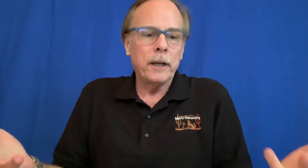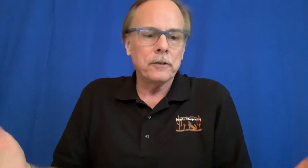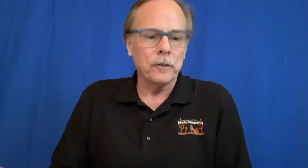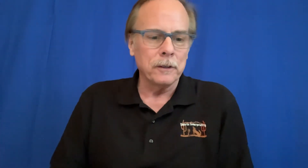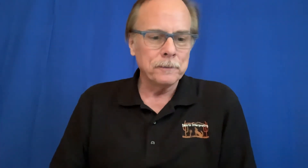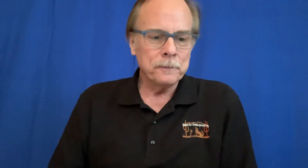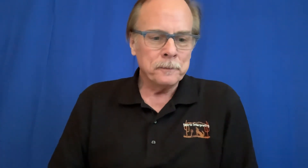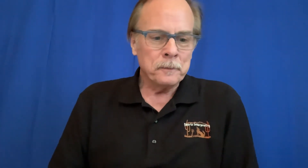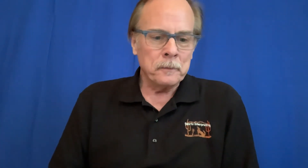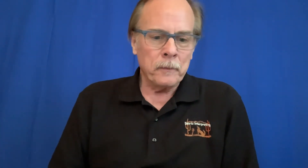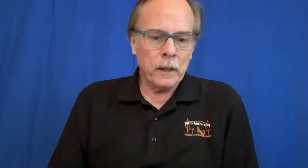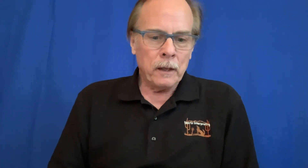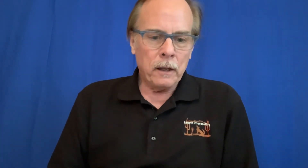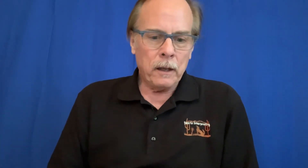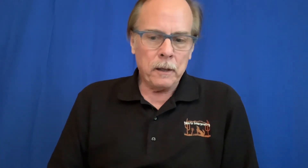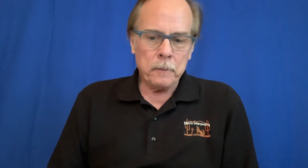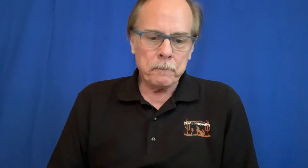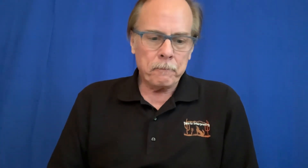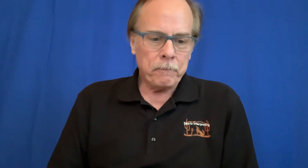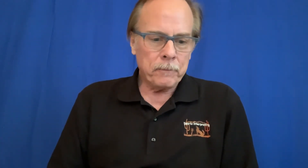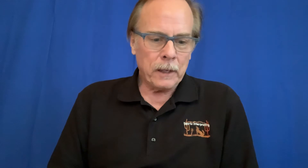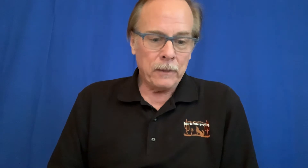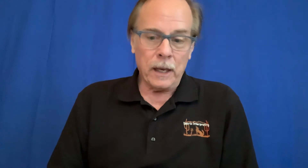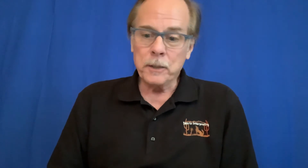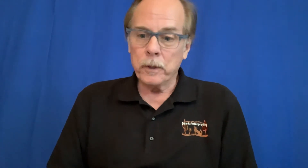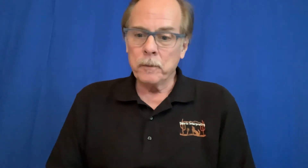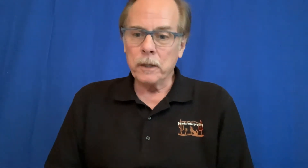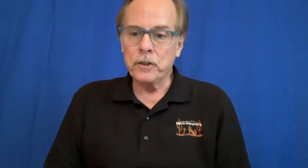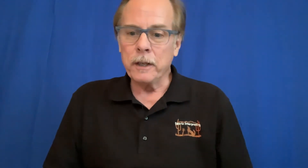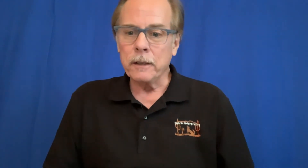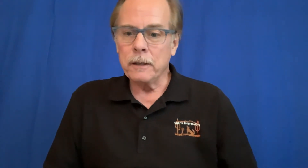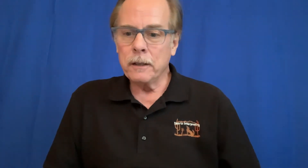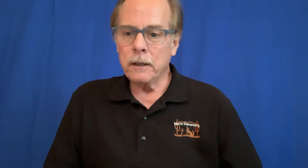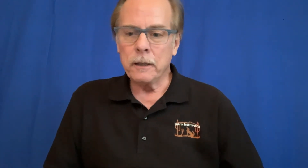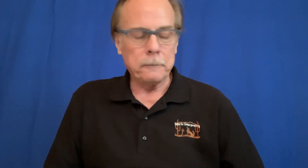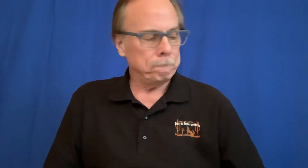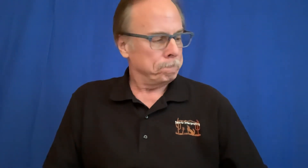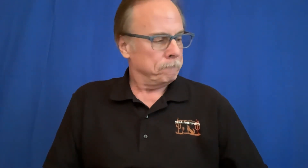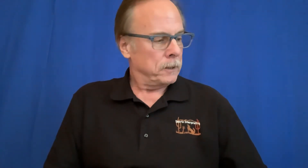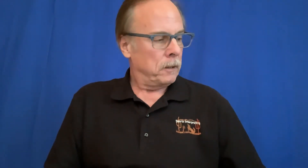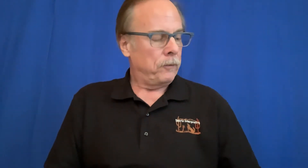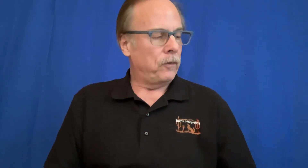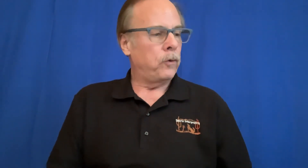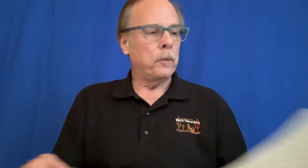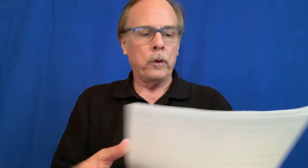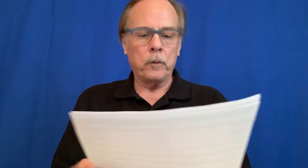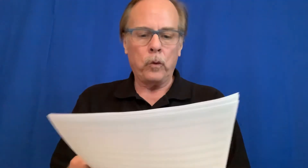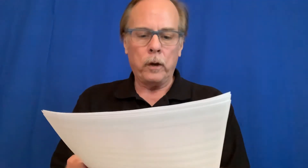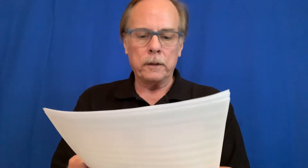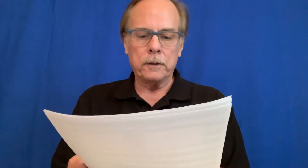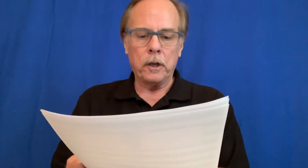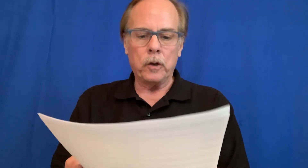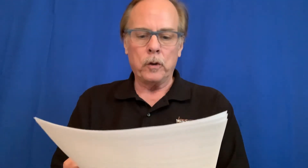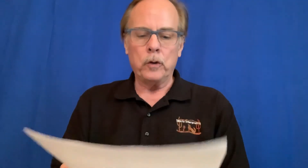answer it. That's pretty much it for 4.1. So you have